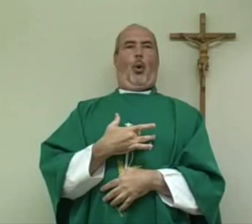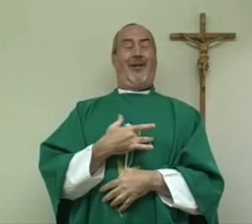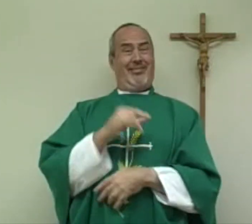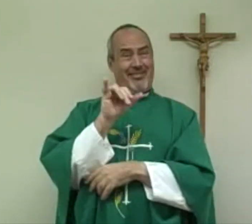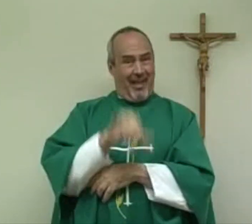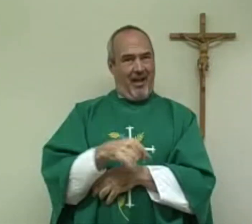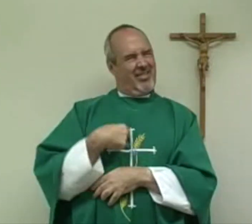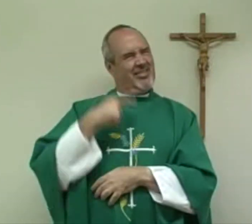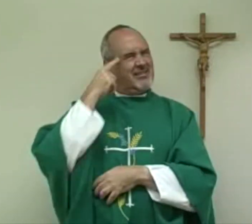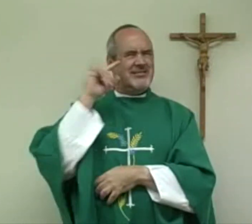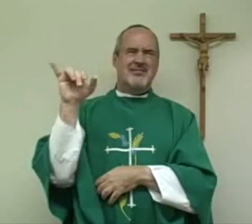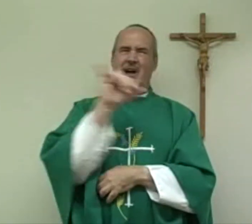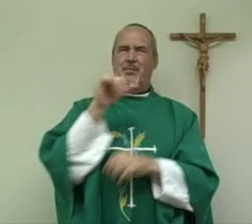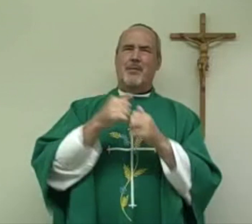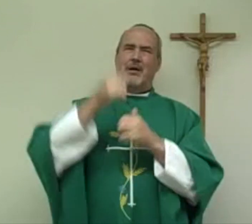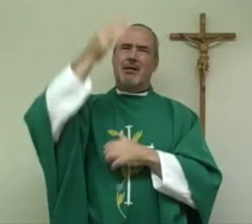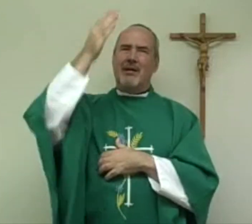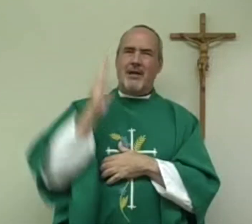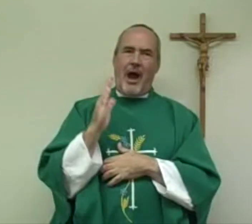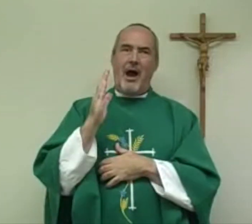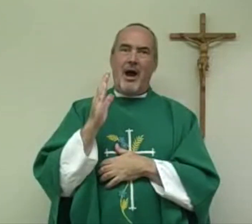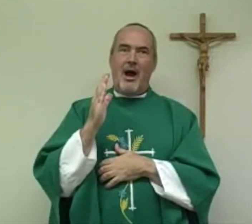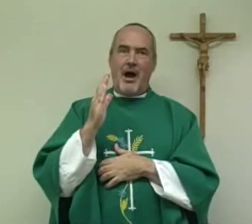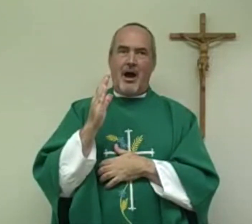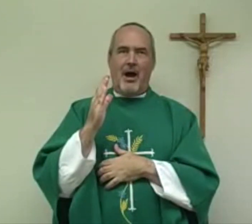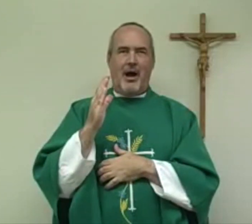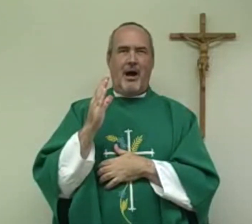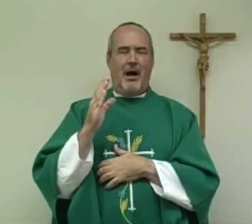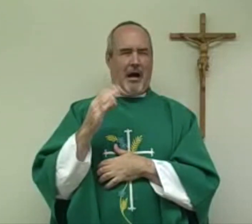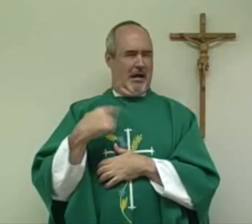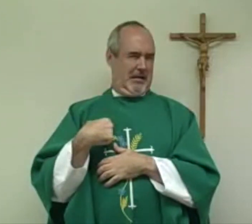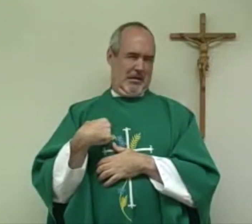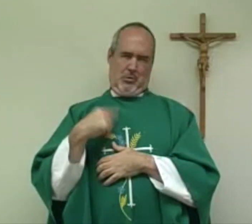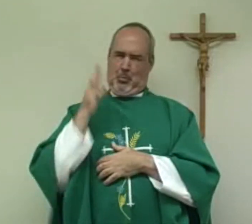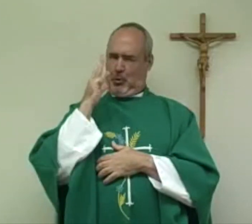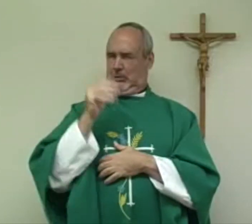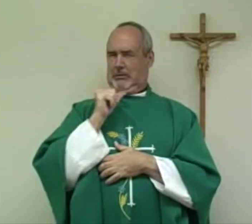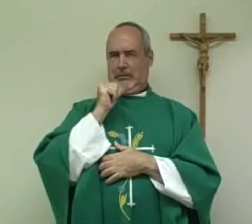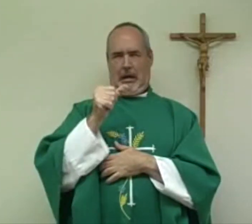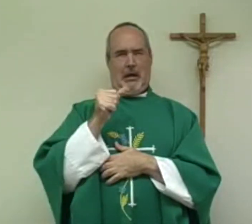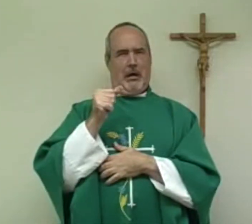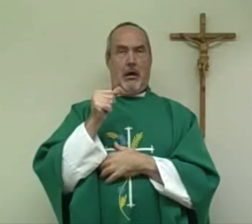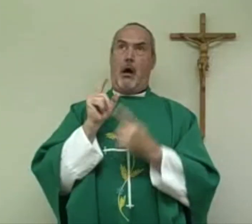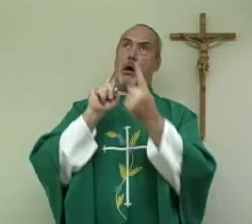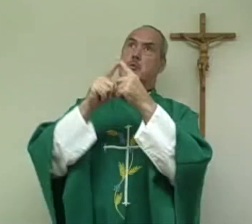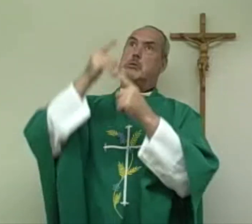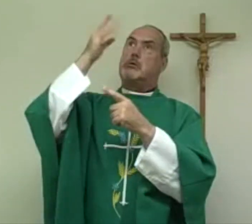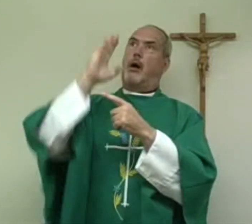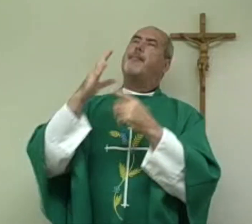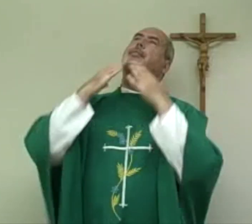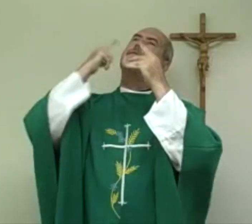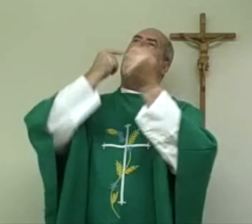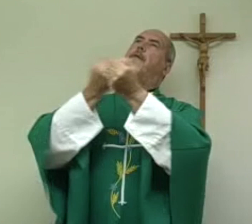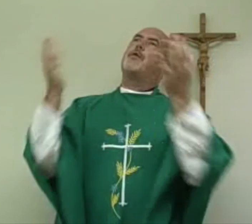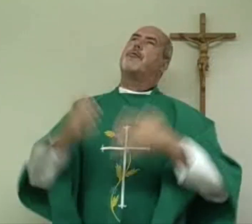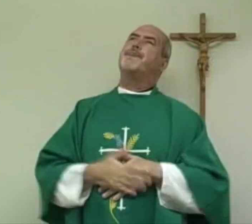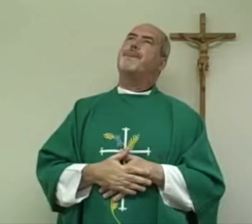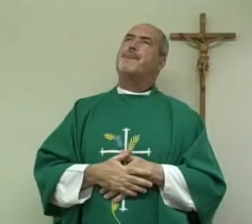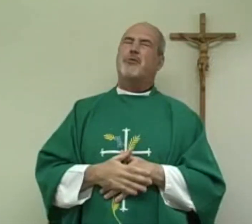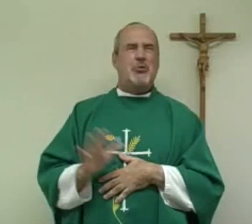precise. That tends to hit you more. It's the same thing with God. God, when we thank